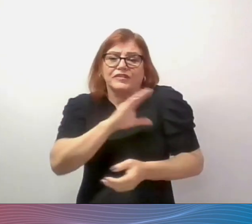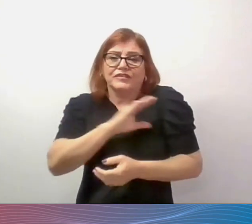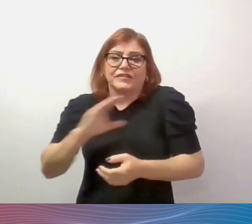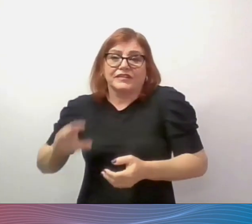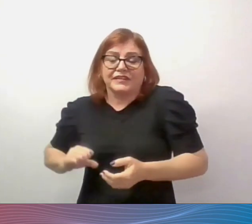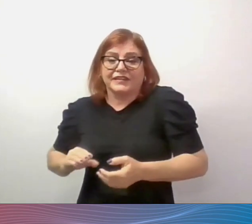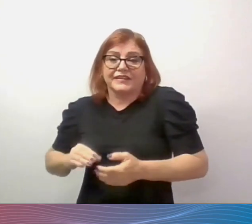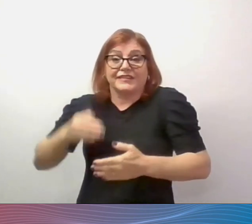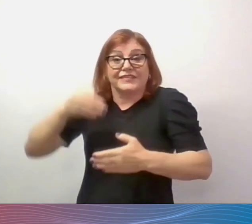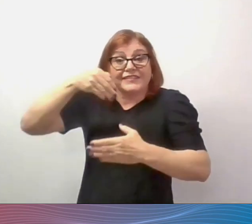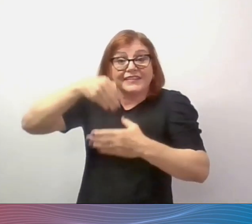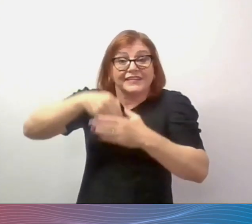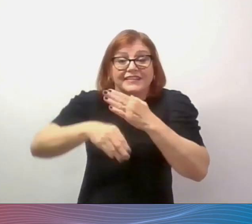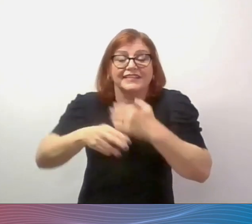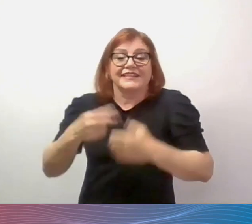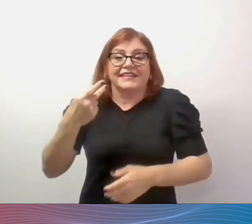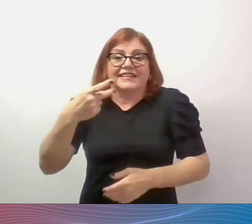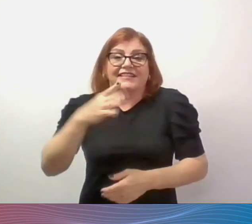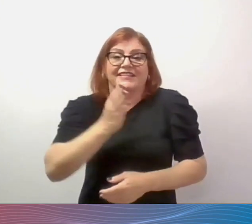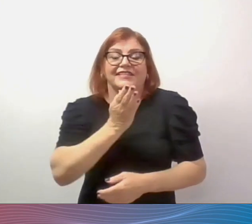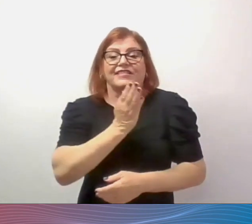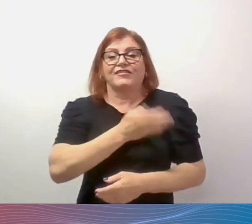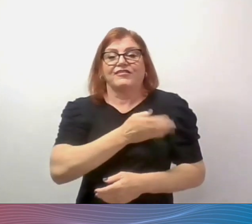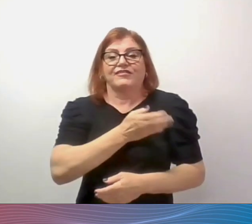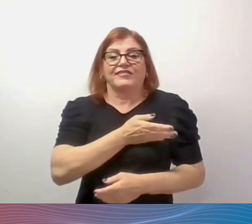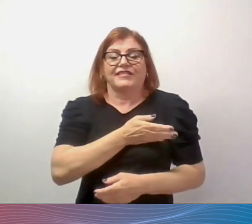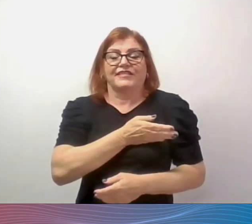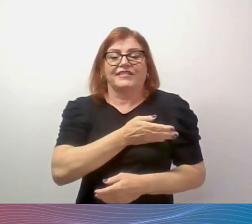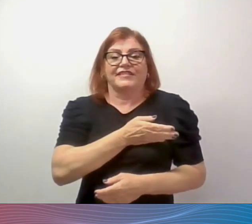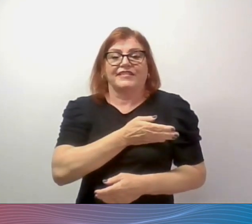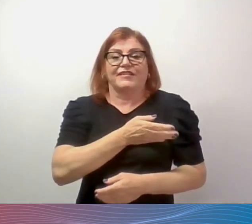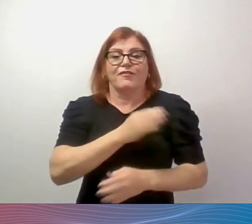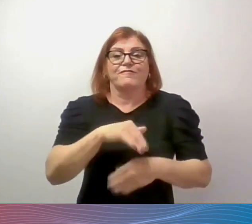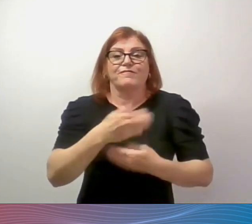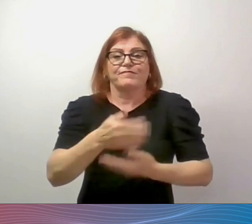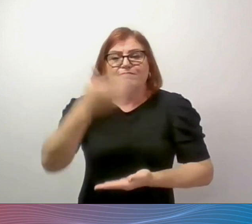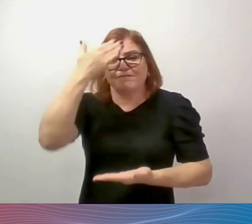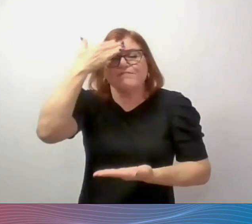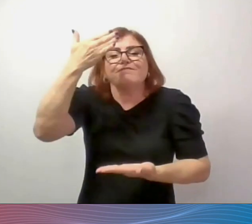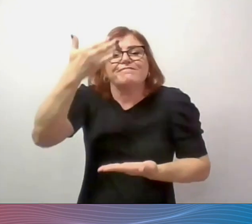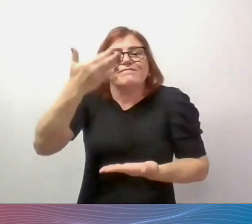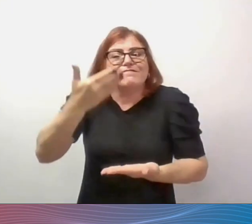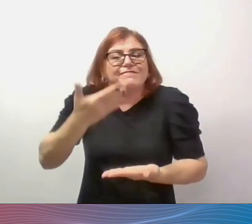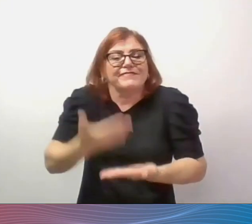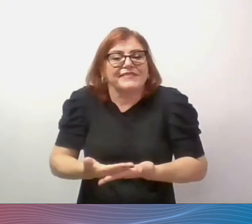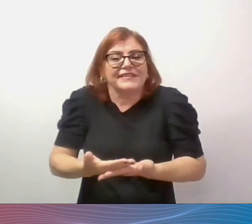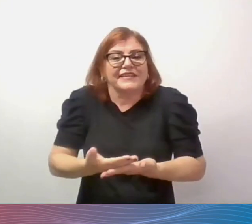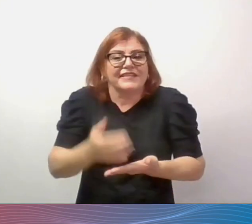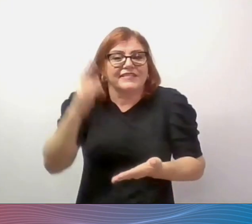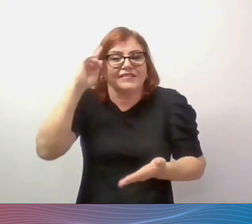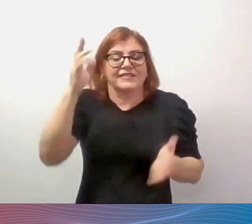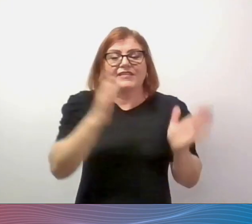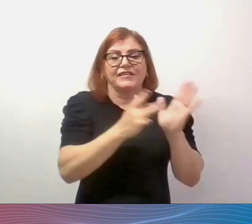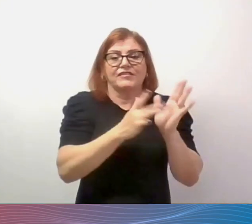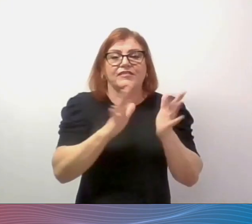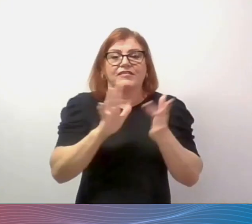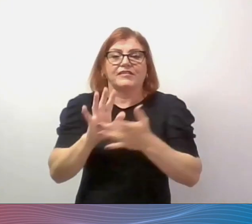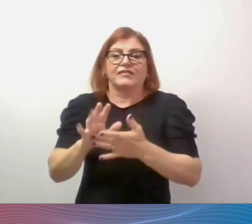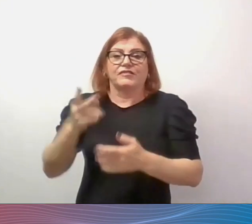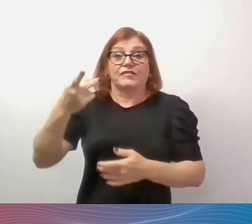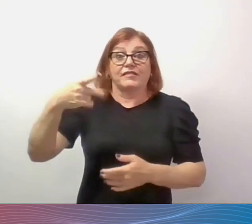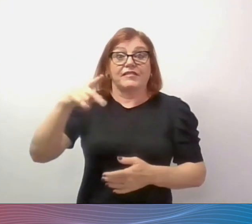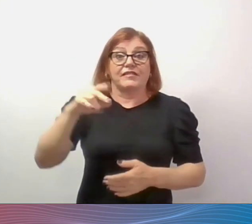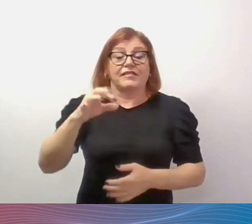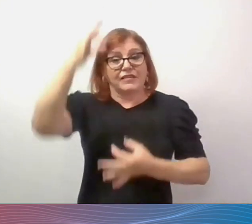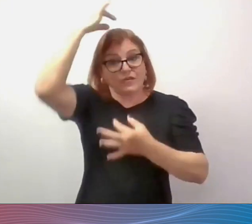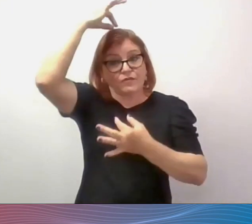você creu no Senhor Jesus, because when you believed in the Lord Jesus, o seu espírito foi regenerado.